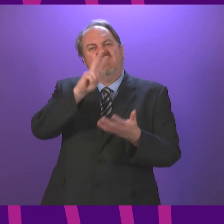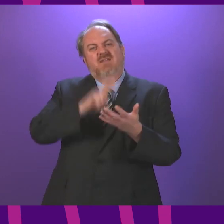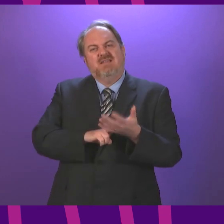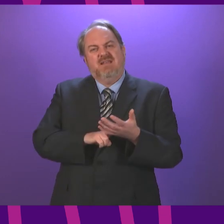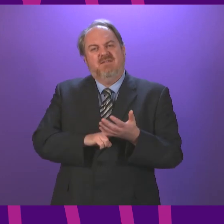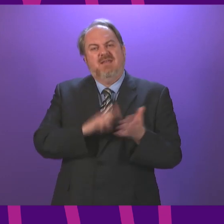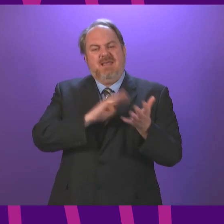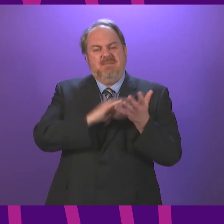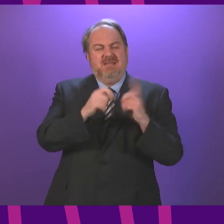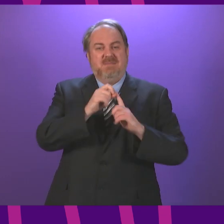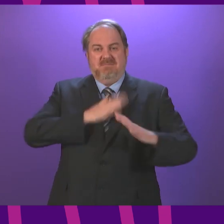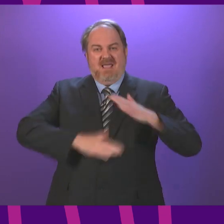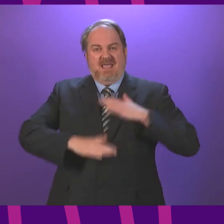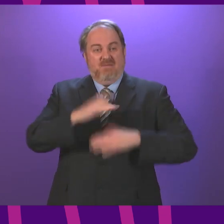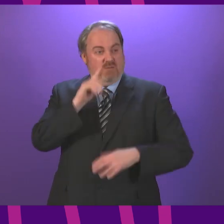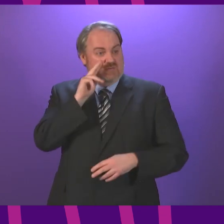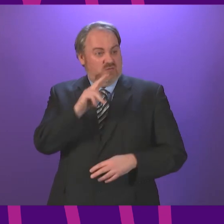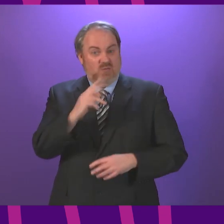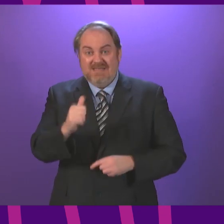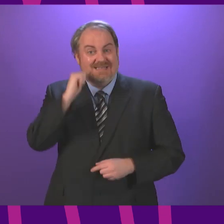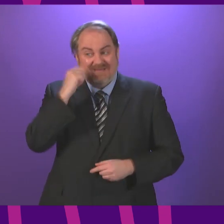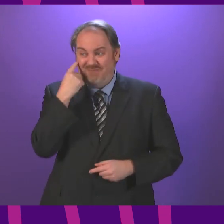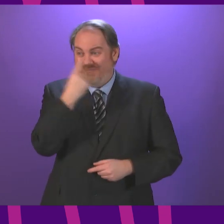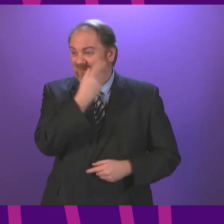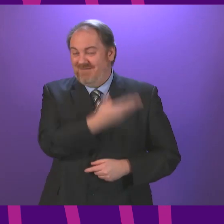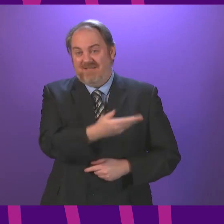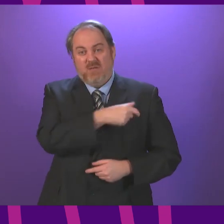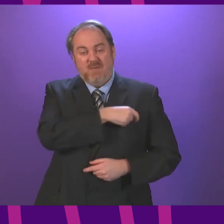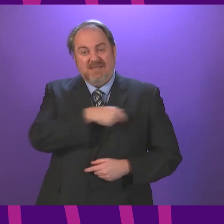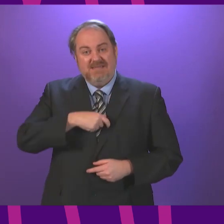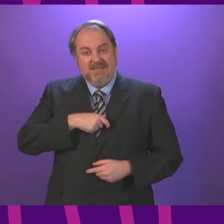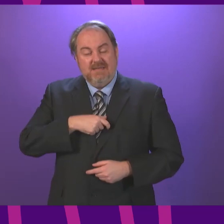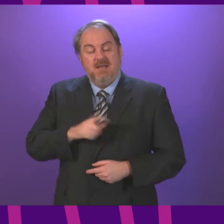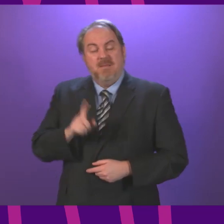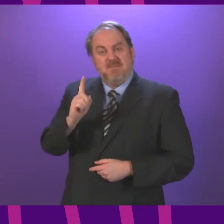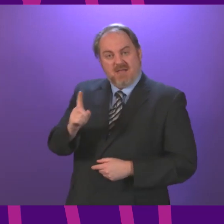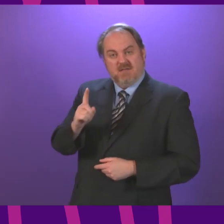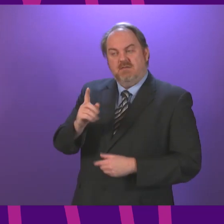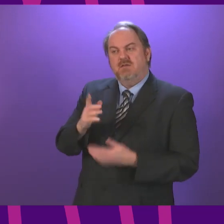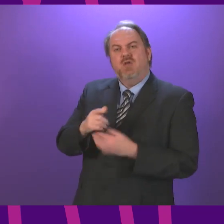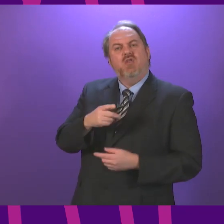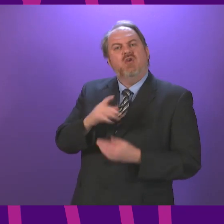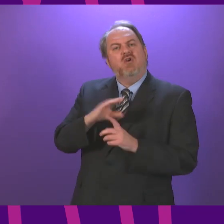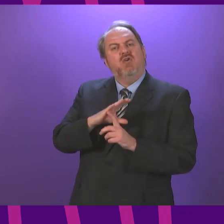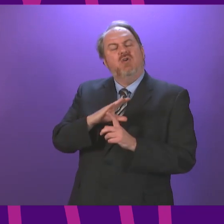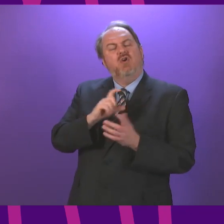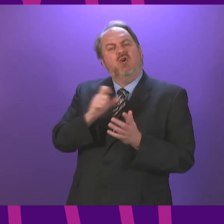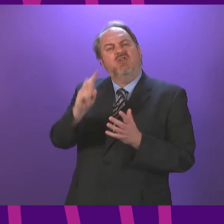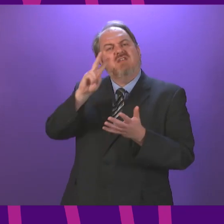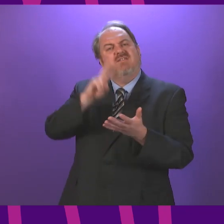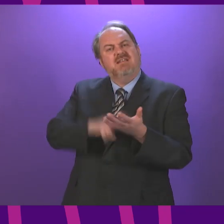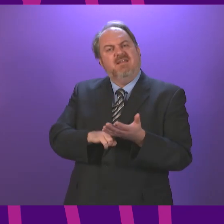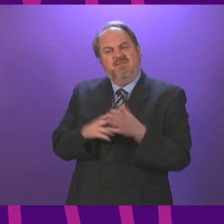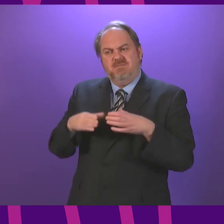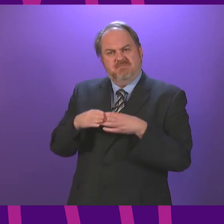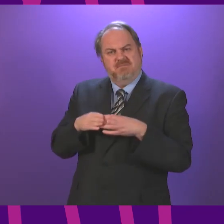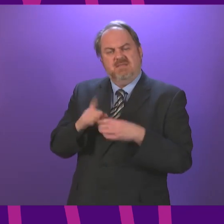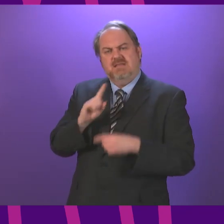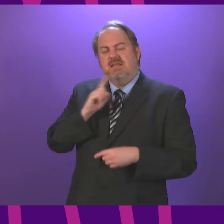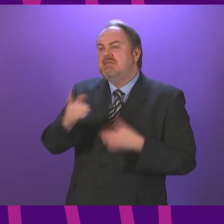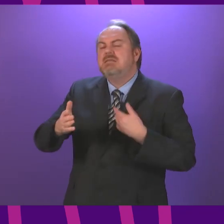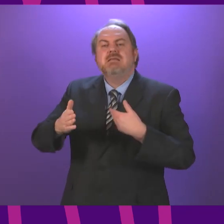night, they said this. I don't know if Ruth Davidson approved this comment or not, but the Conservatives said in terms that it did